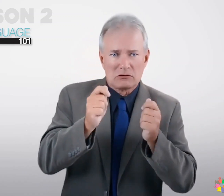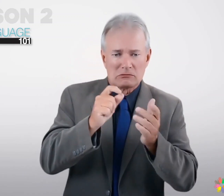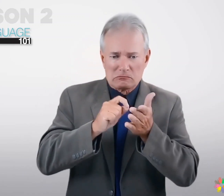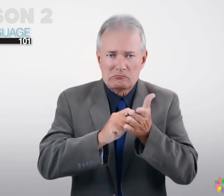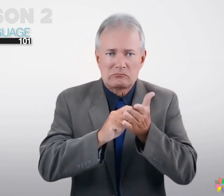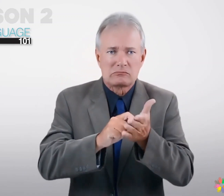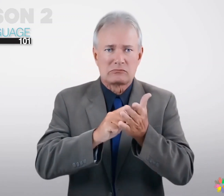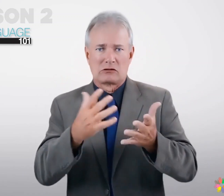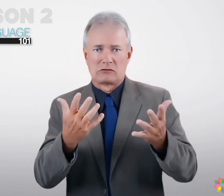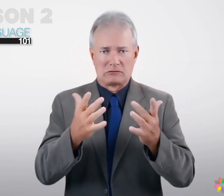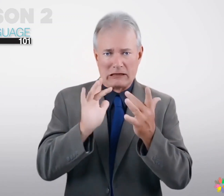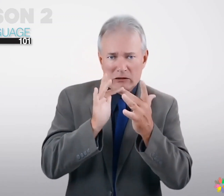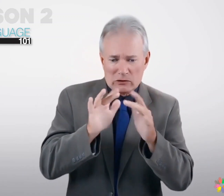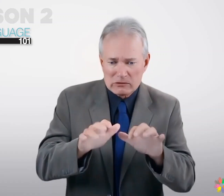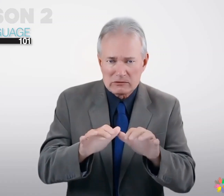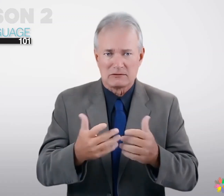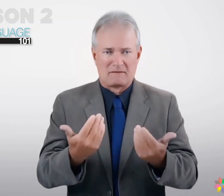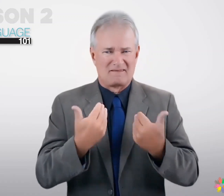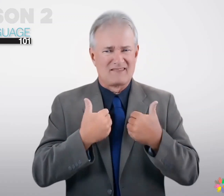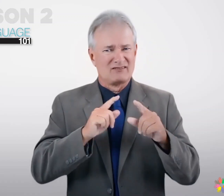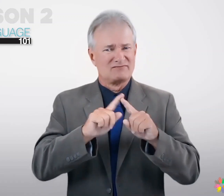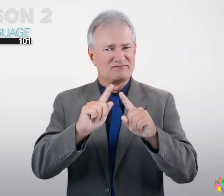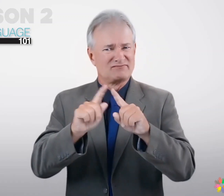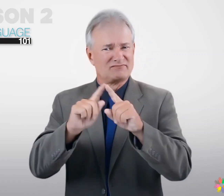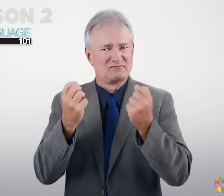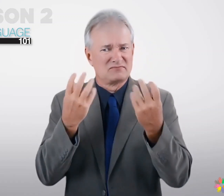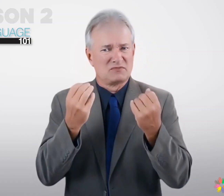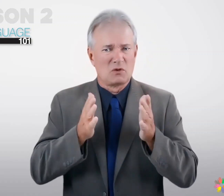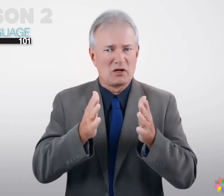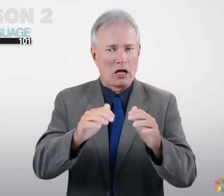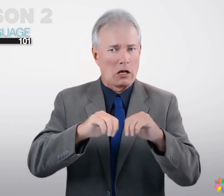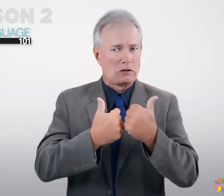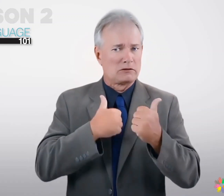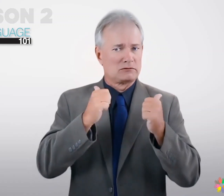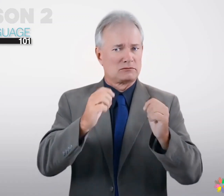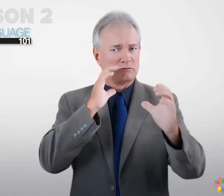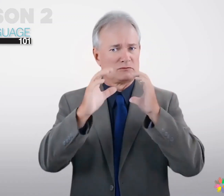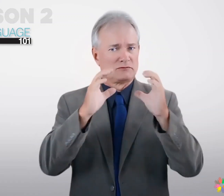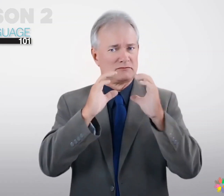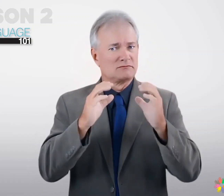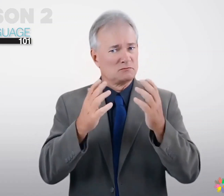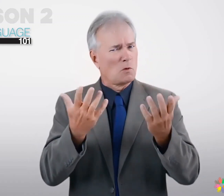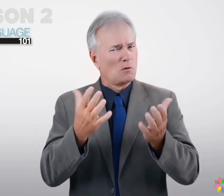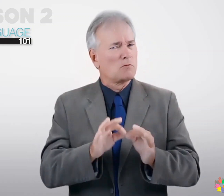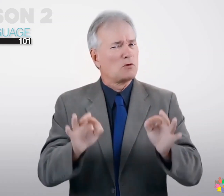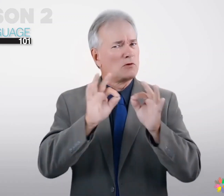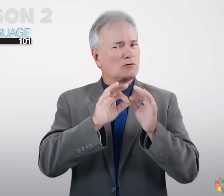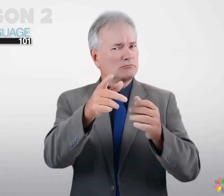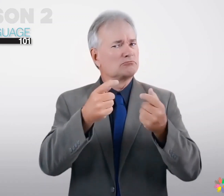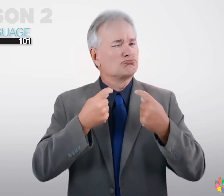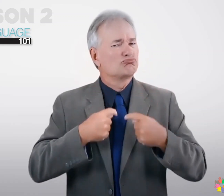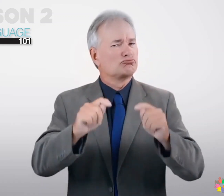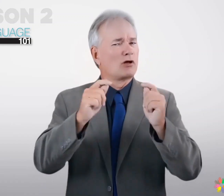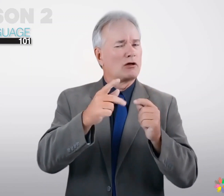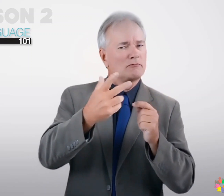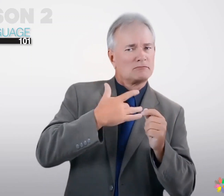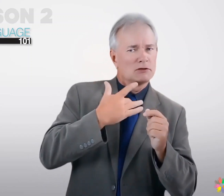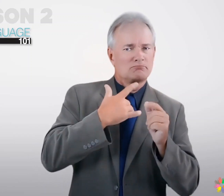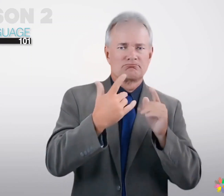We don't struggle and with our everyday lives. We're okay. Deaf people adapt very well, especially with communication. So